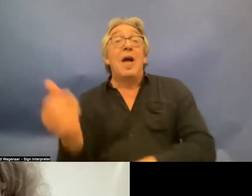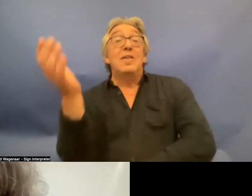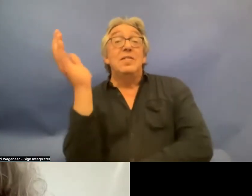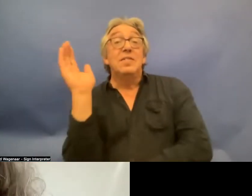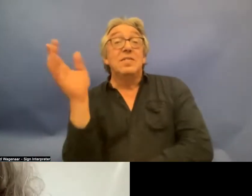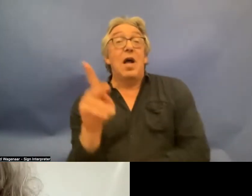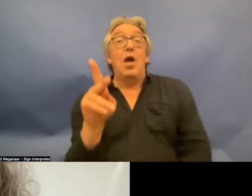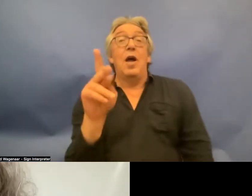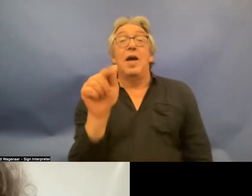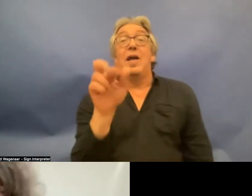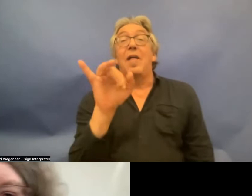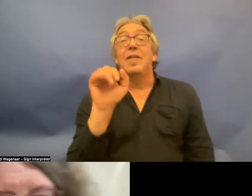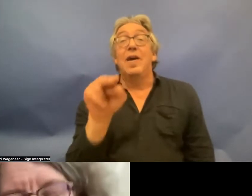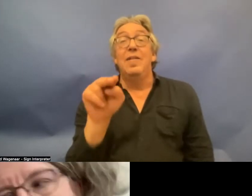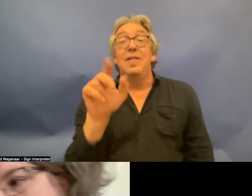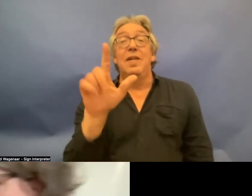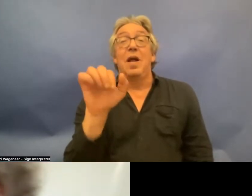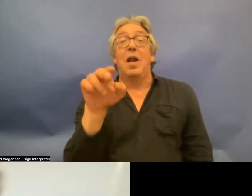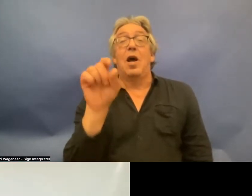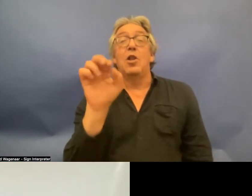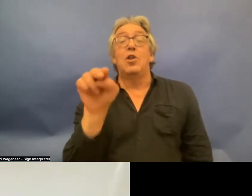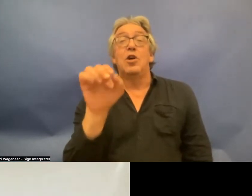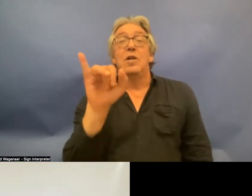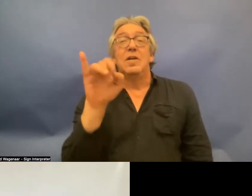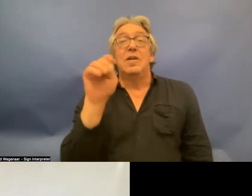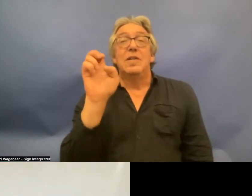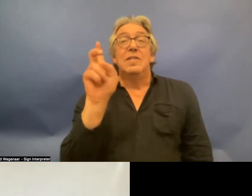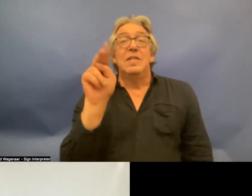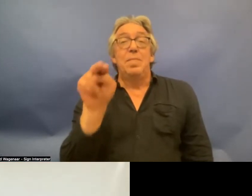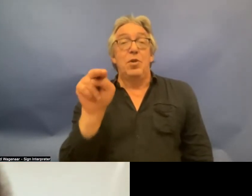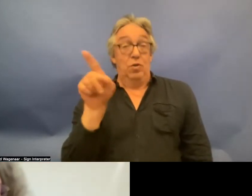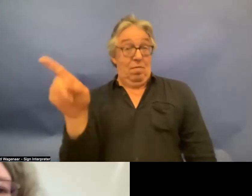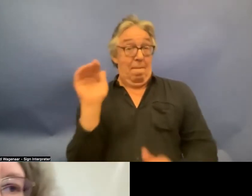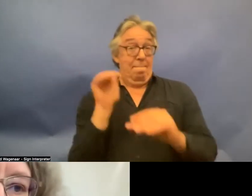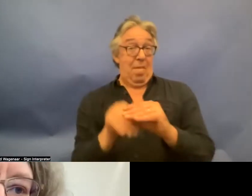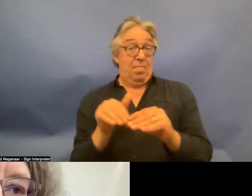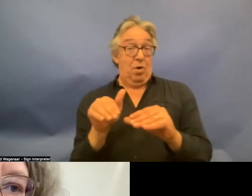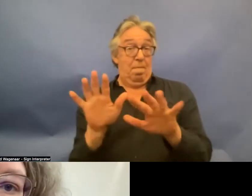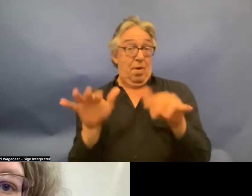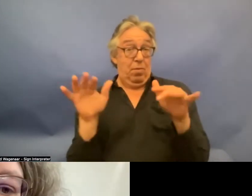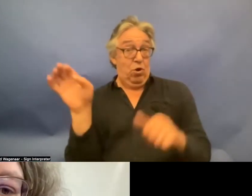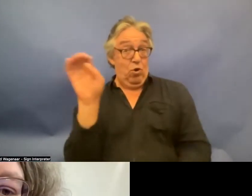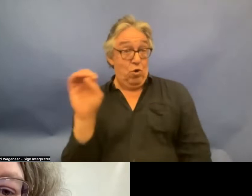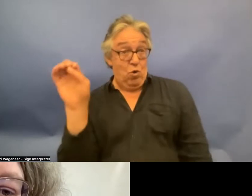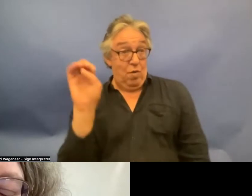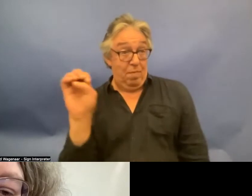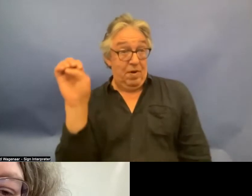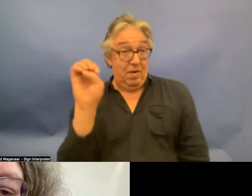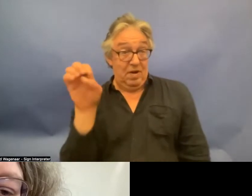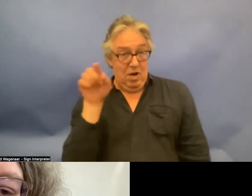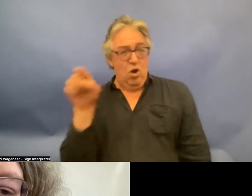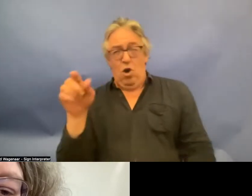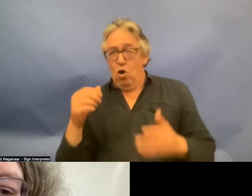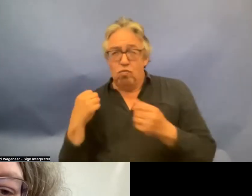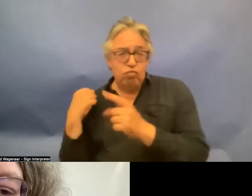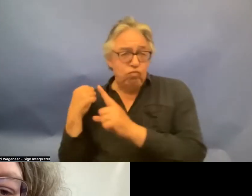the CRPD compliance, and including in the time of wars and other emergencies. Katrine, knowing that some EU member states